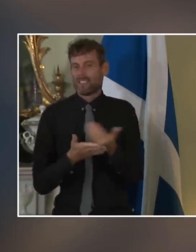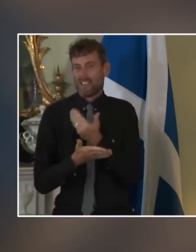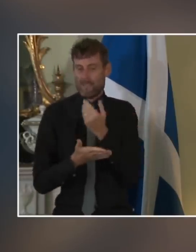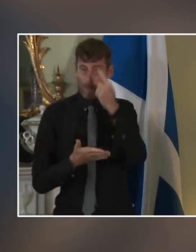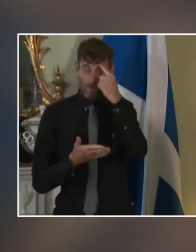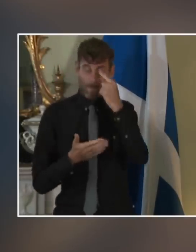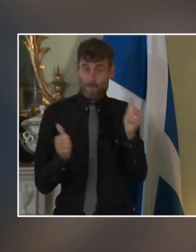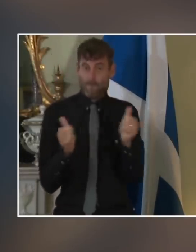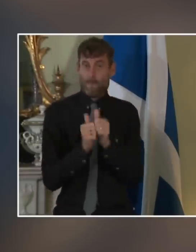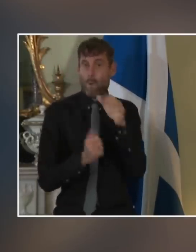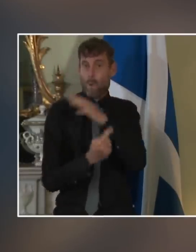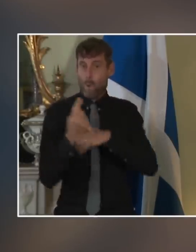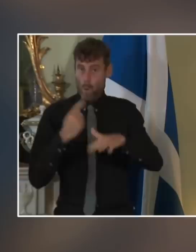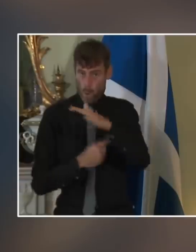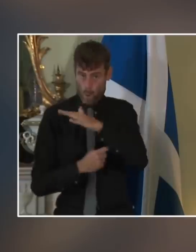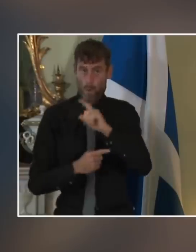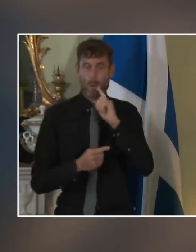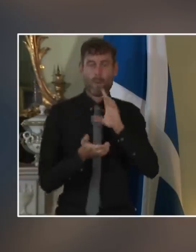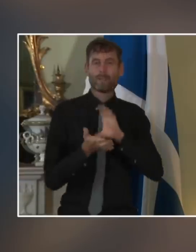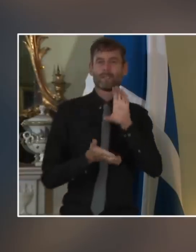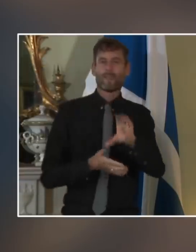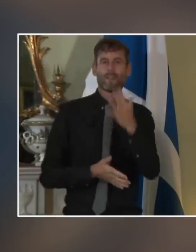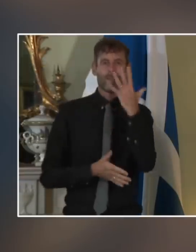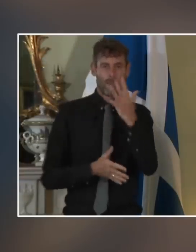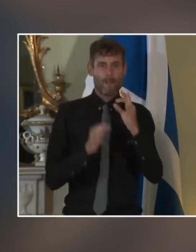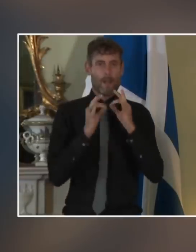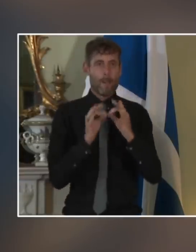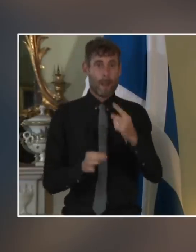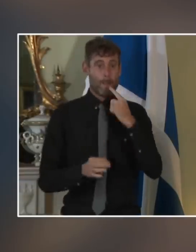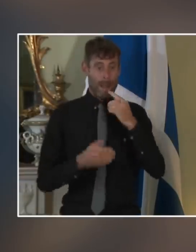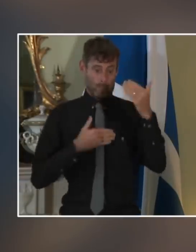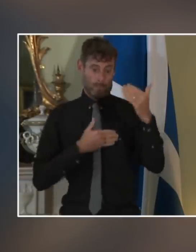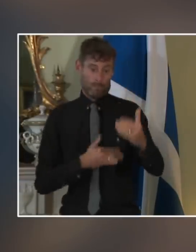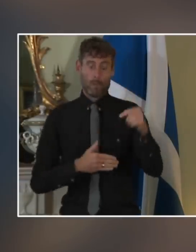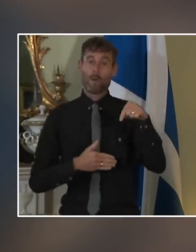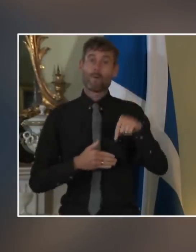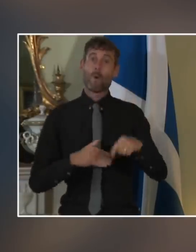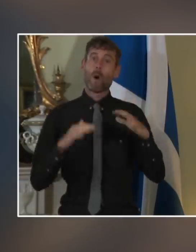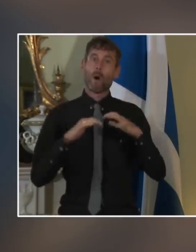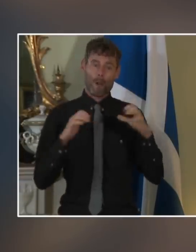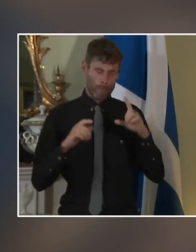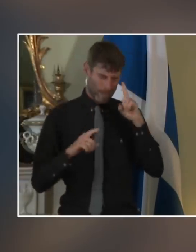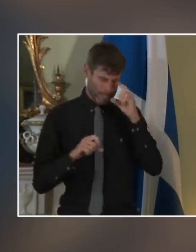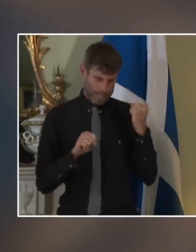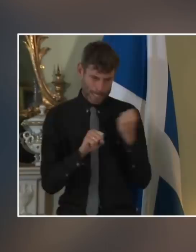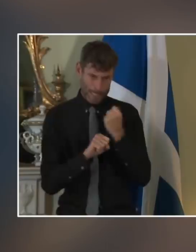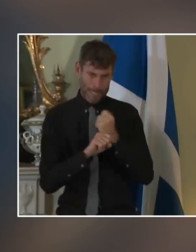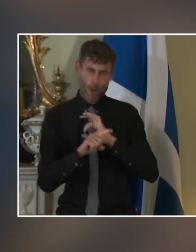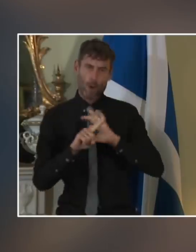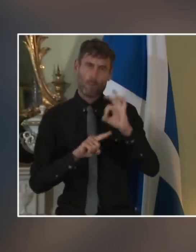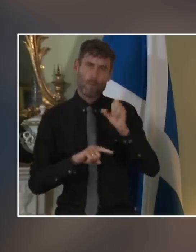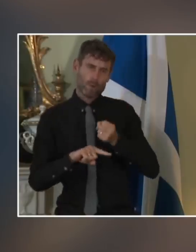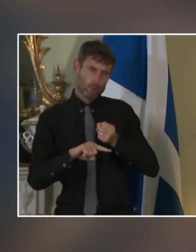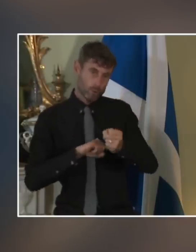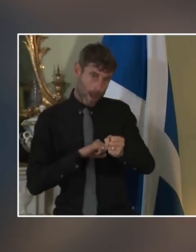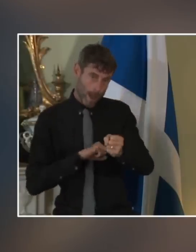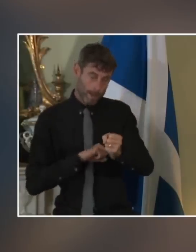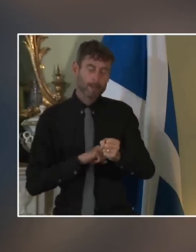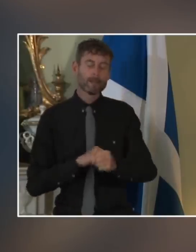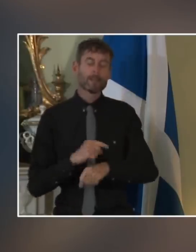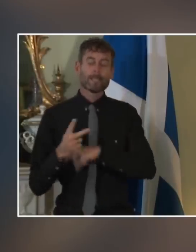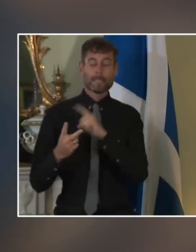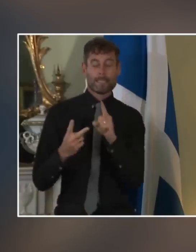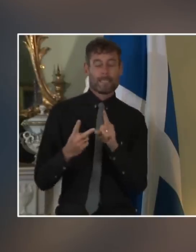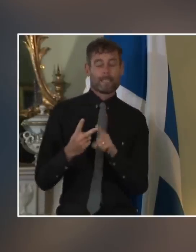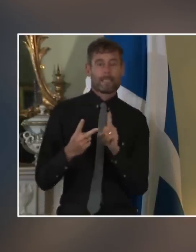invest £5 billion over this Parliament in Scotland's rail network. Two, we cannot tackle the